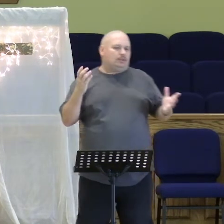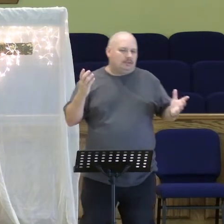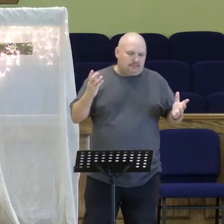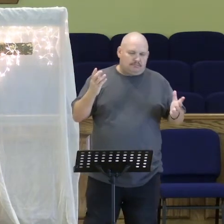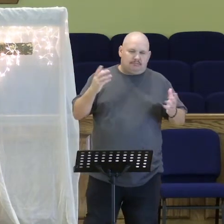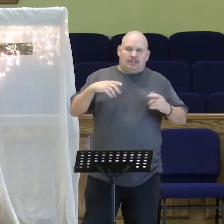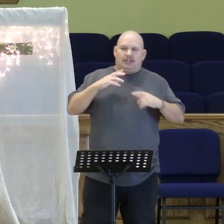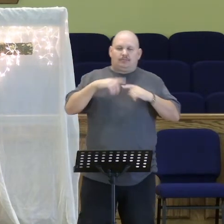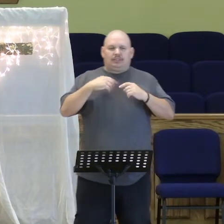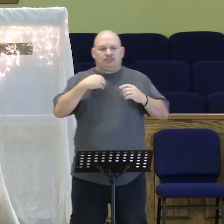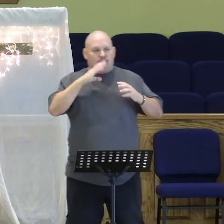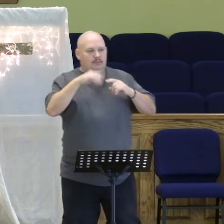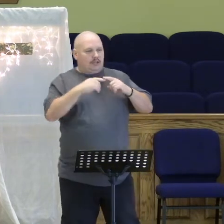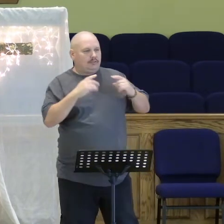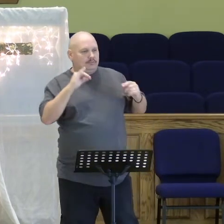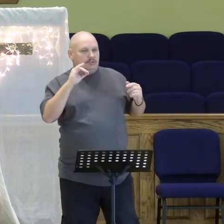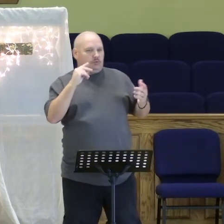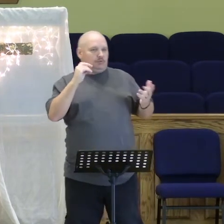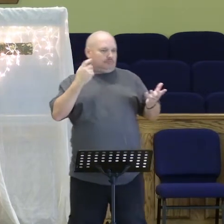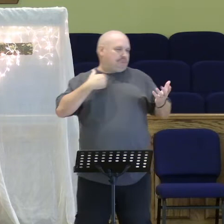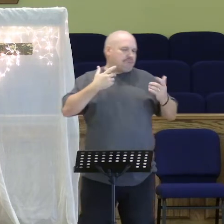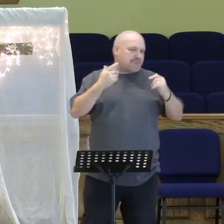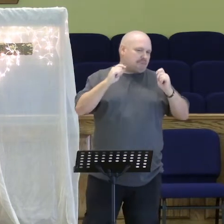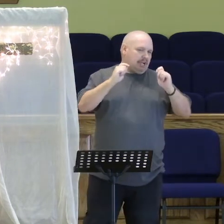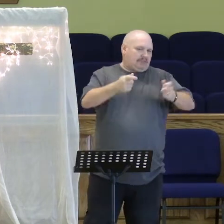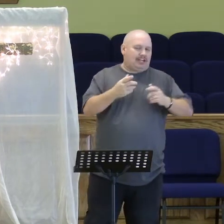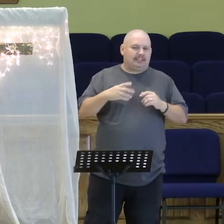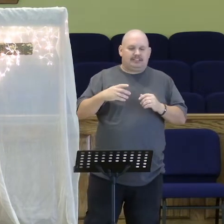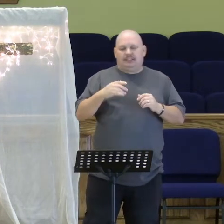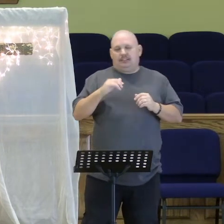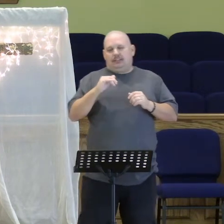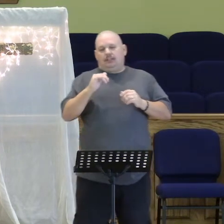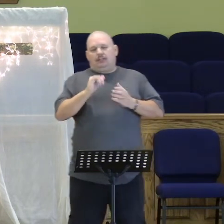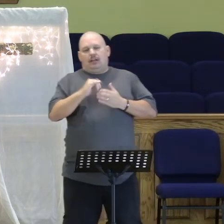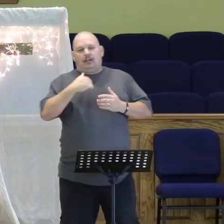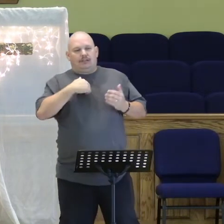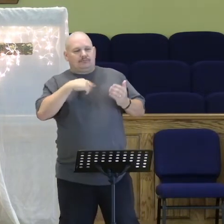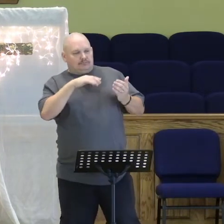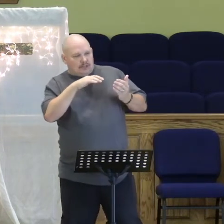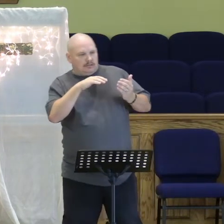I want to share with you maybe what's considered a death joke, a little fun joke that I think you'll appreciate.